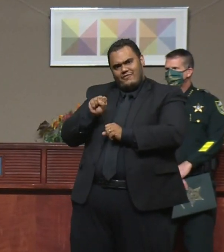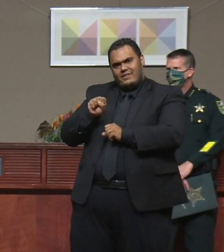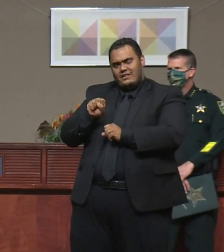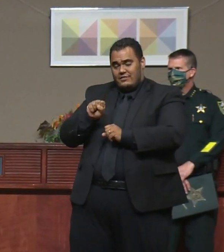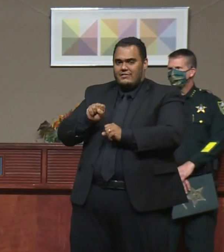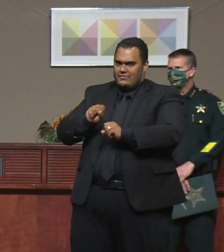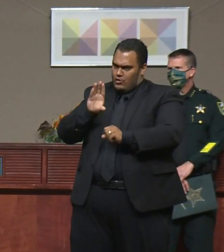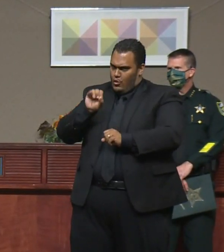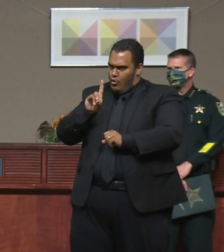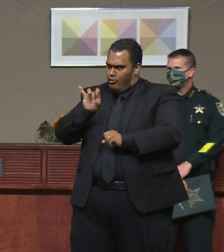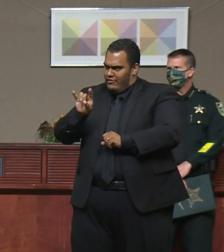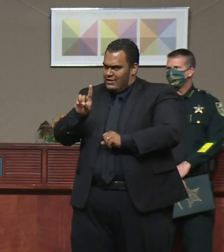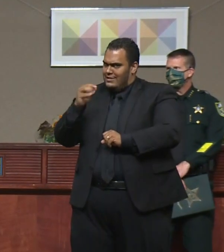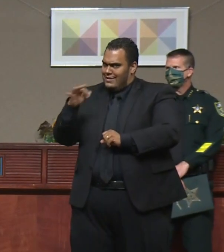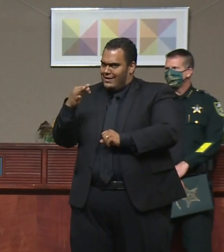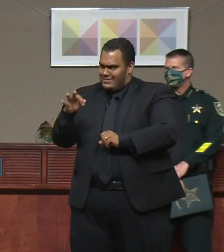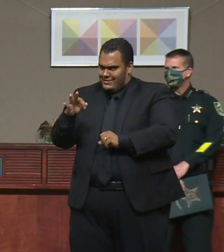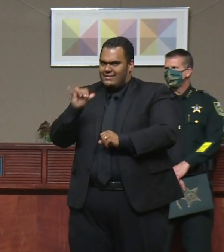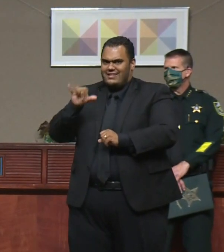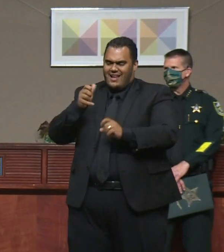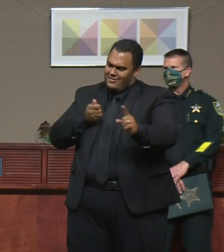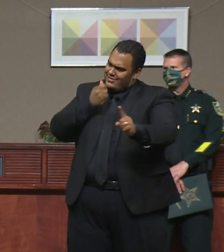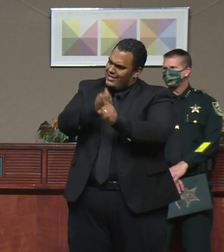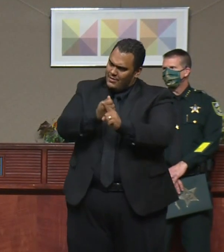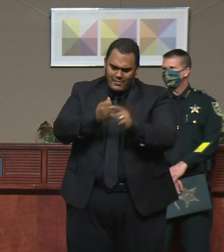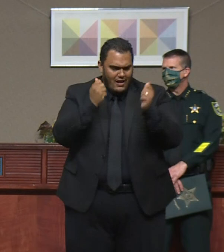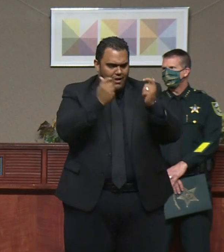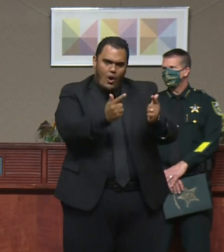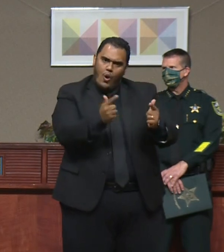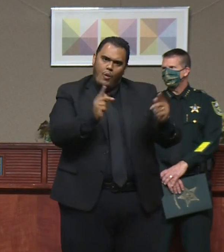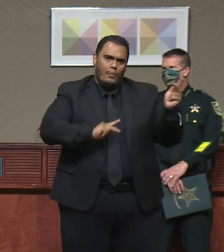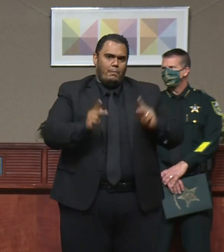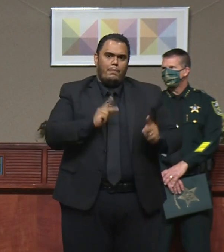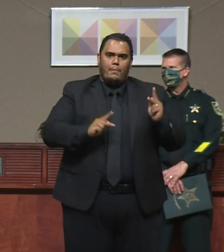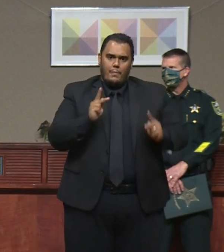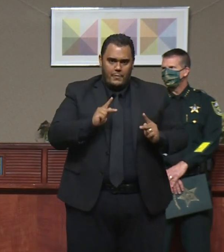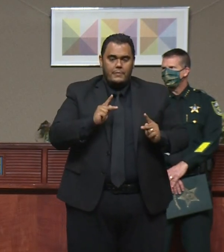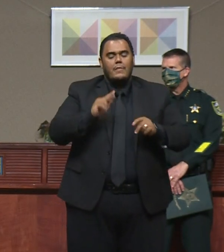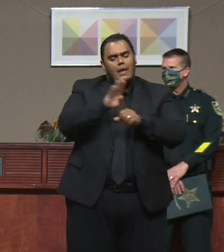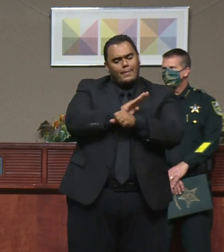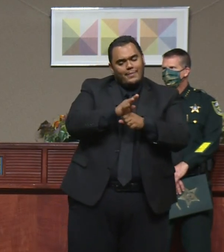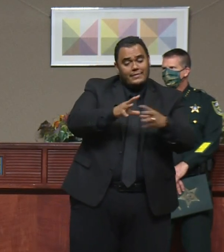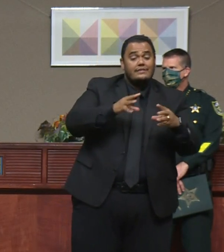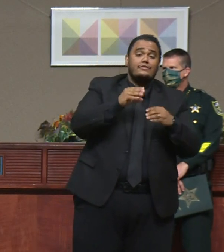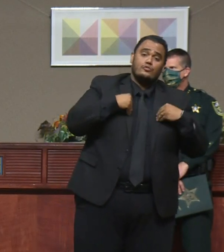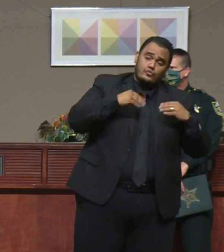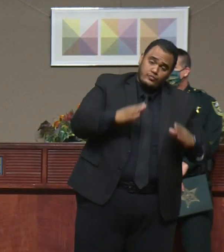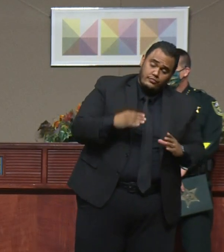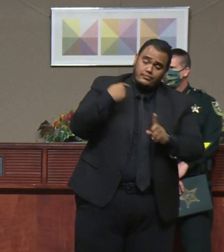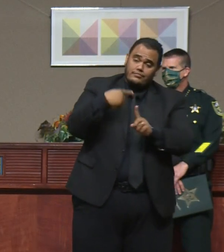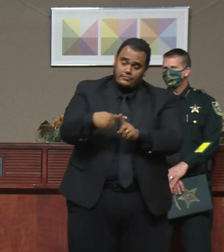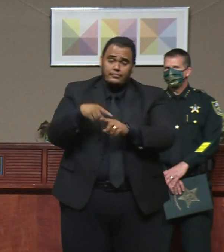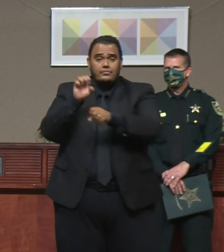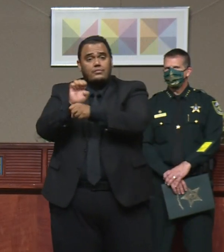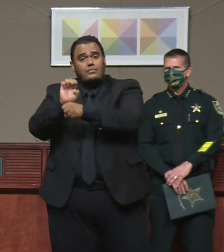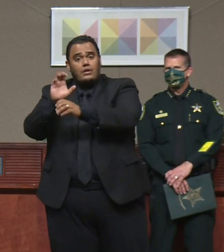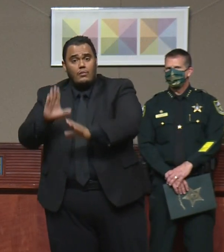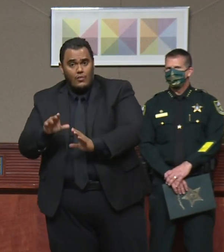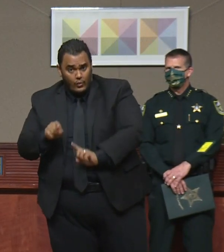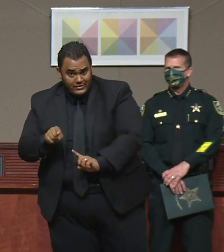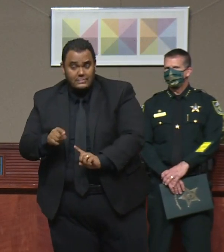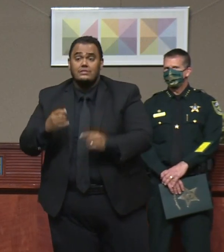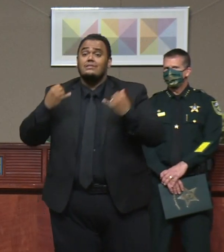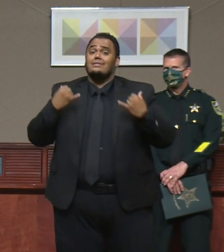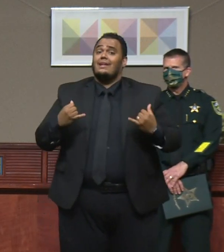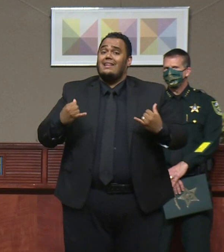our business owners and their employees. So today marked the start of phase 1 of the statewide reopening.